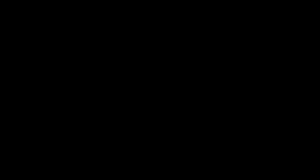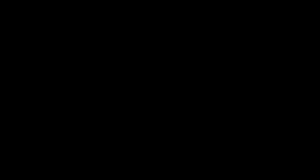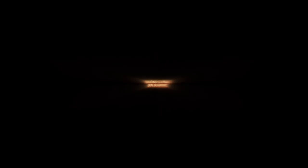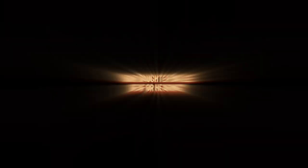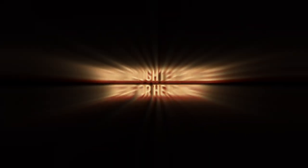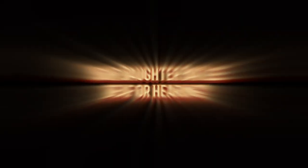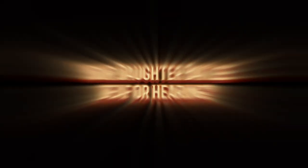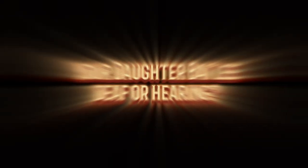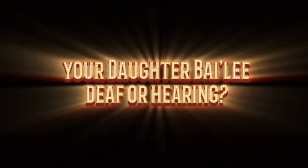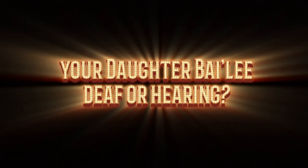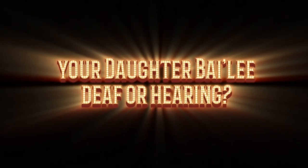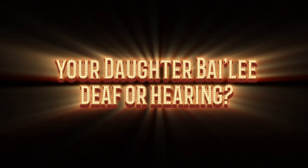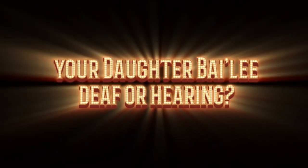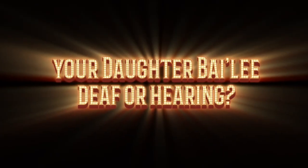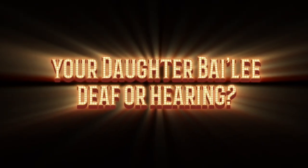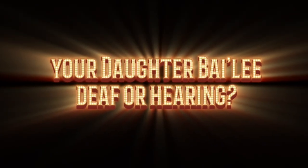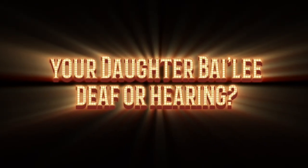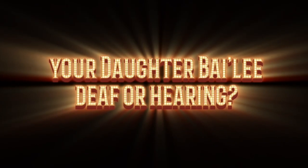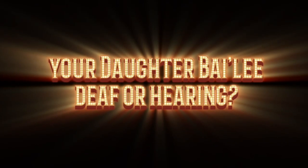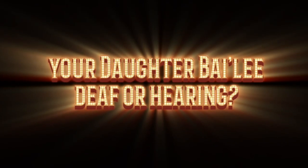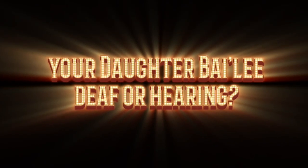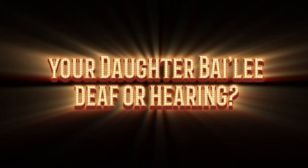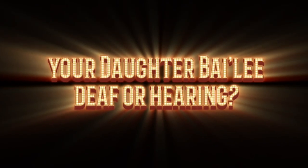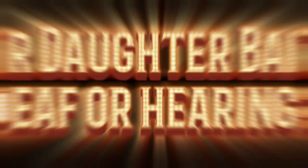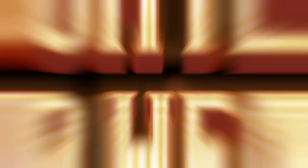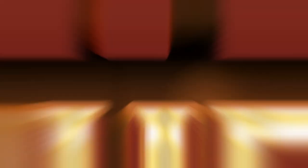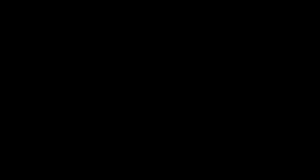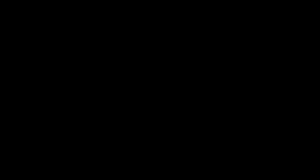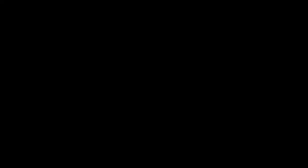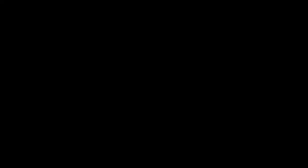Your daughter, Bailey, deaf or hearing?